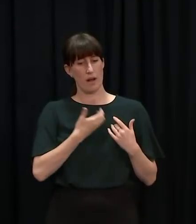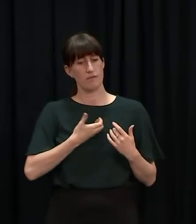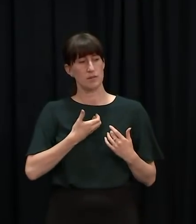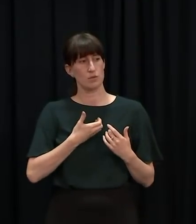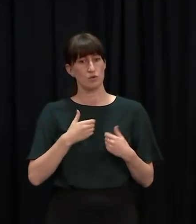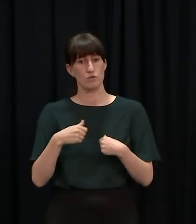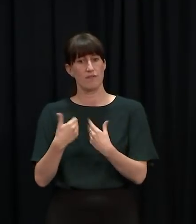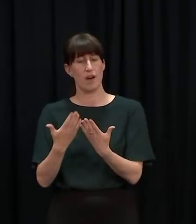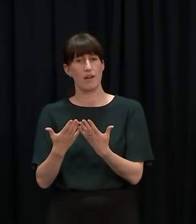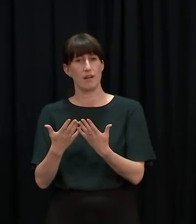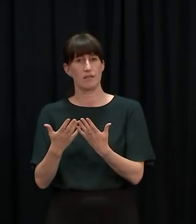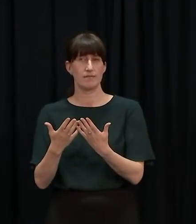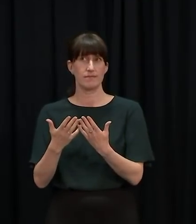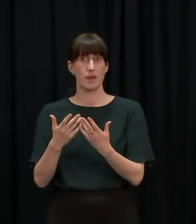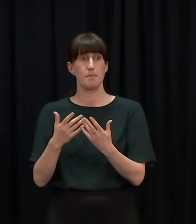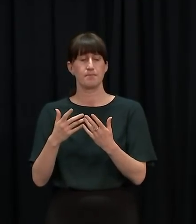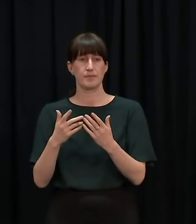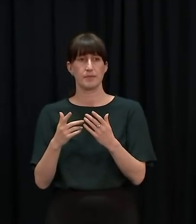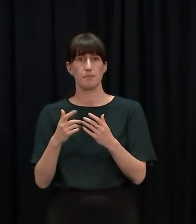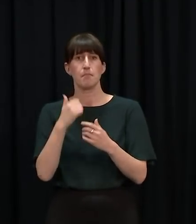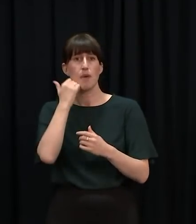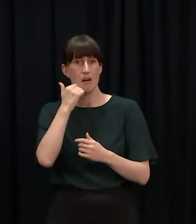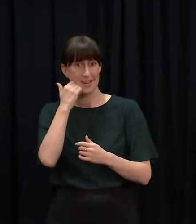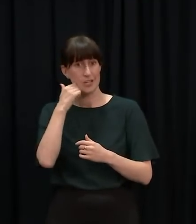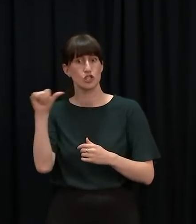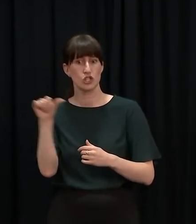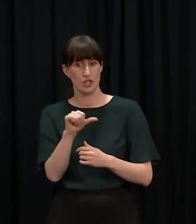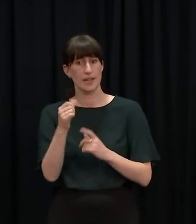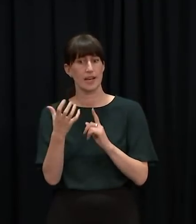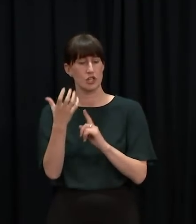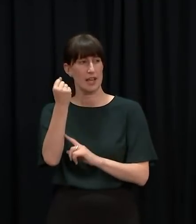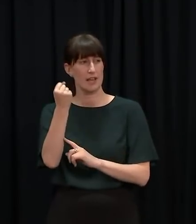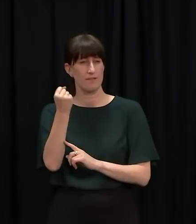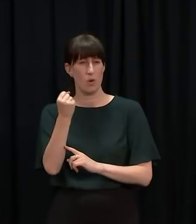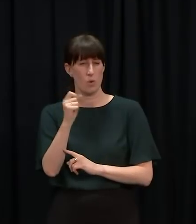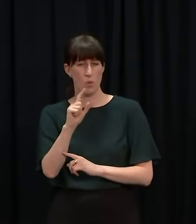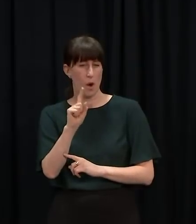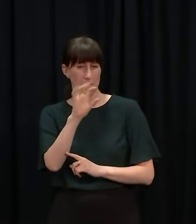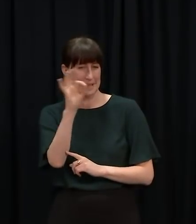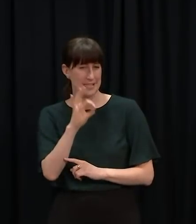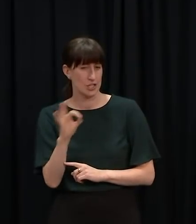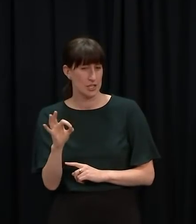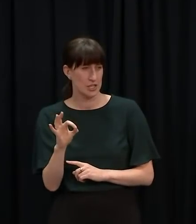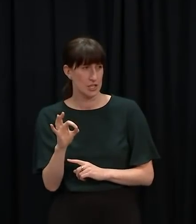Māori vaccination rate to before you feel comfortable easing restrictions?